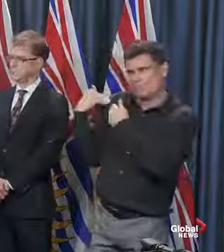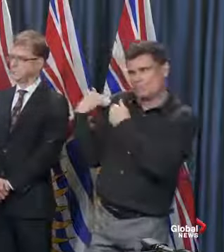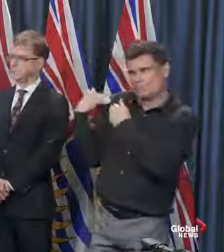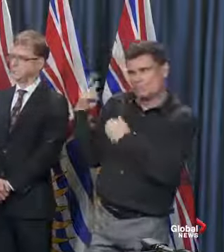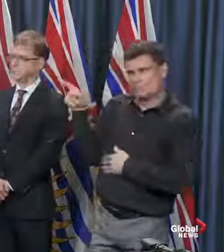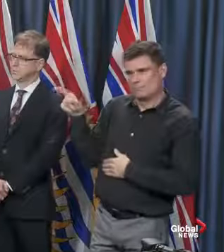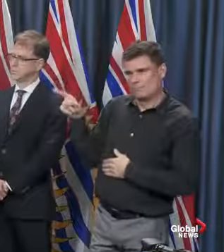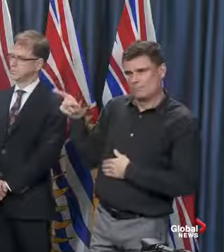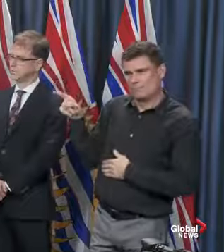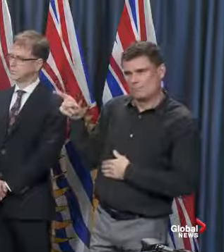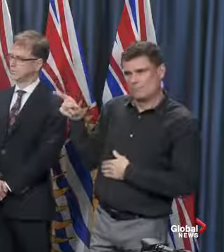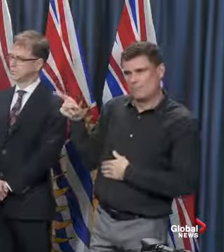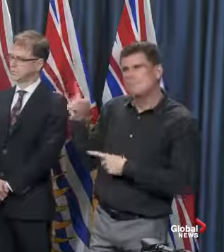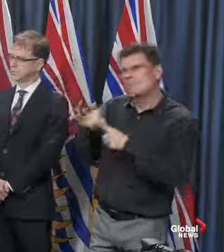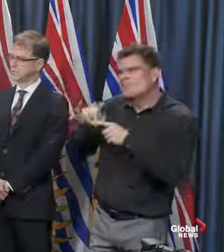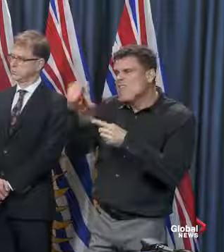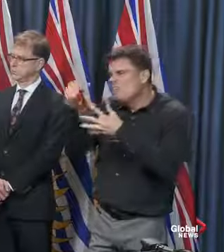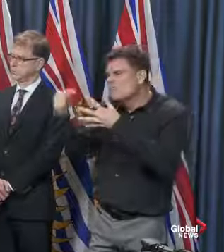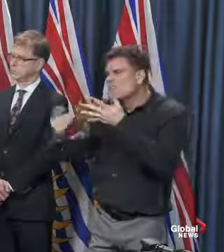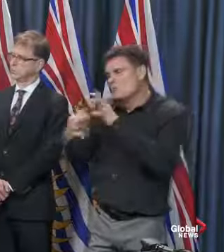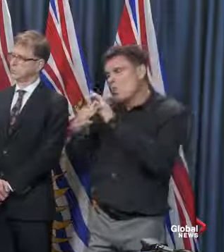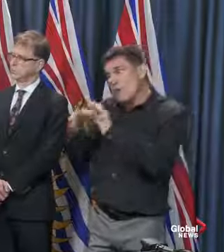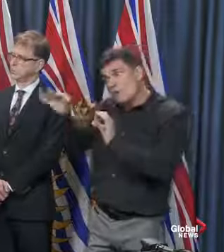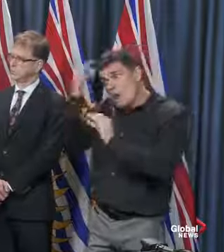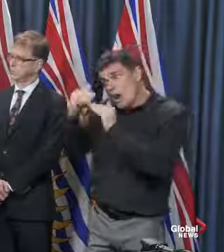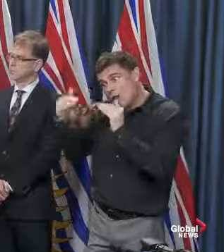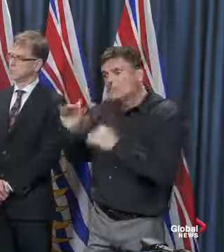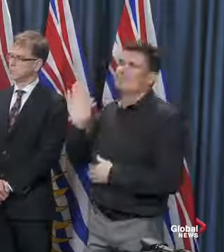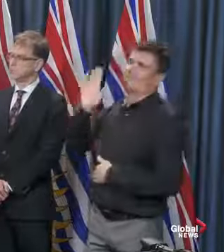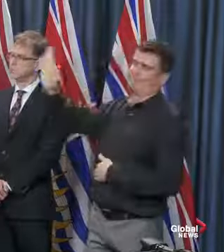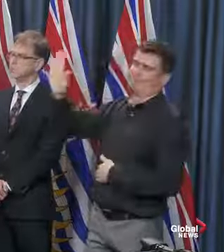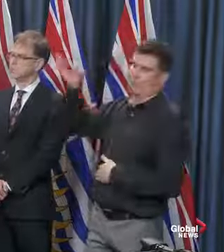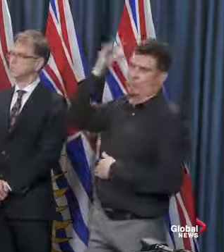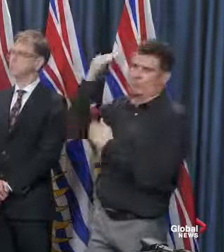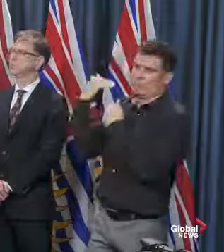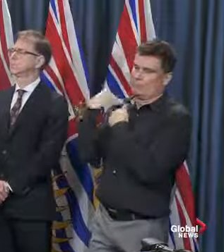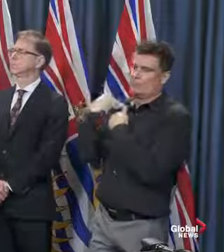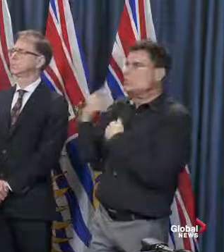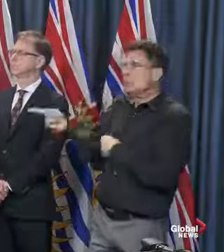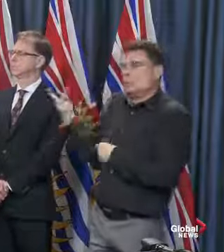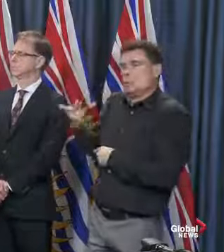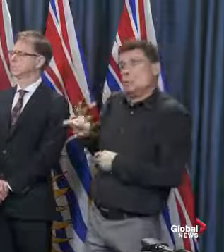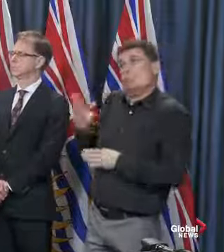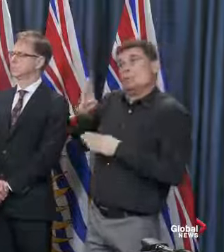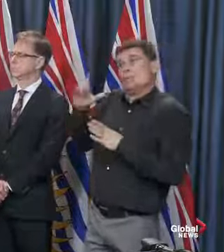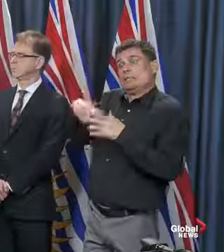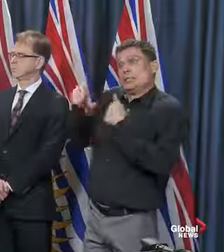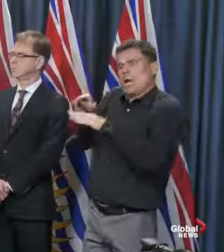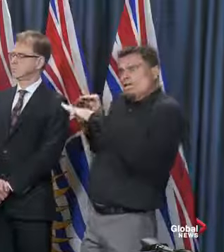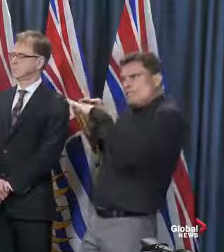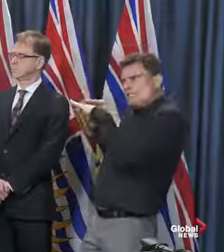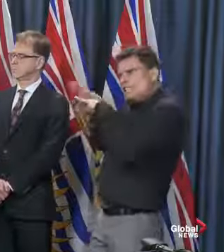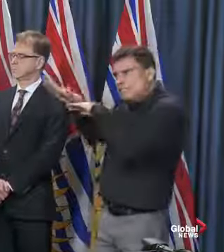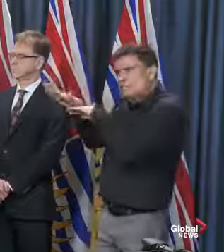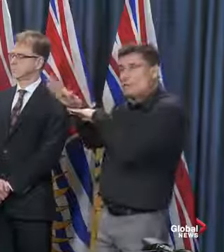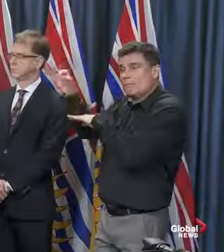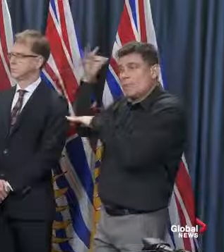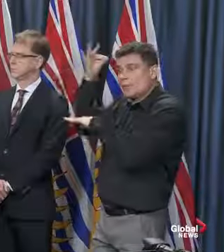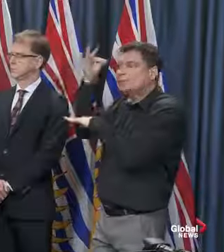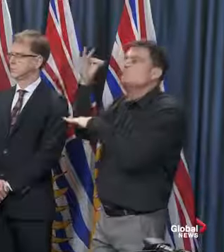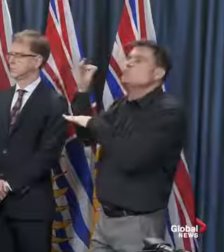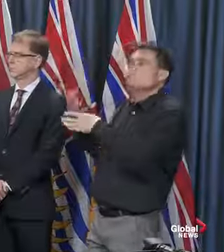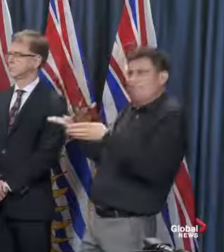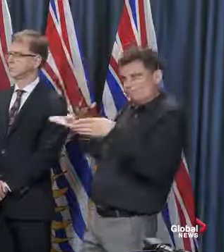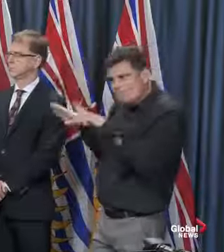that these are federal issues. We do try and influence them, and yes, I have made our